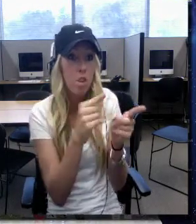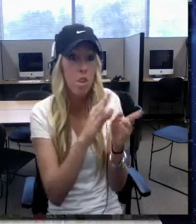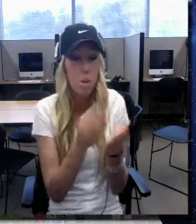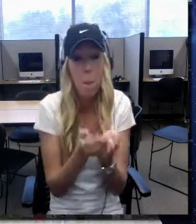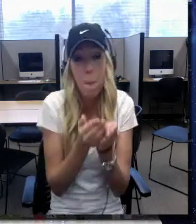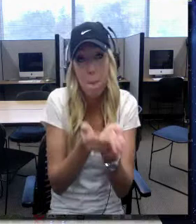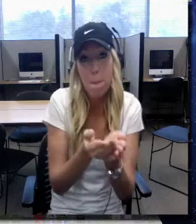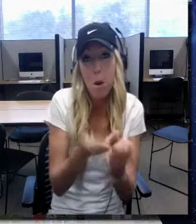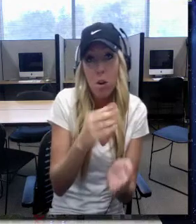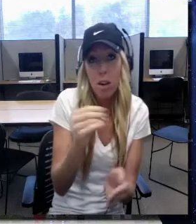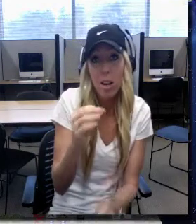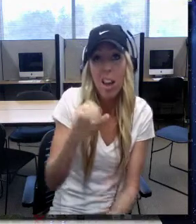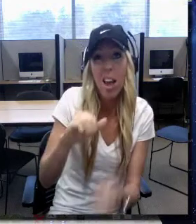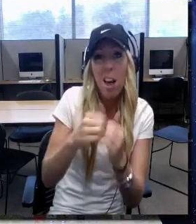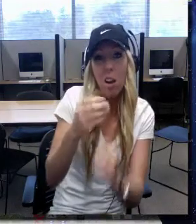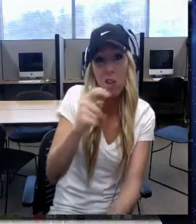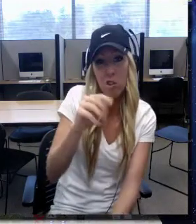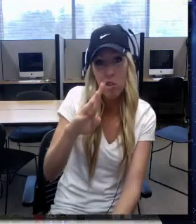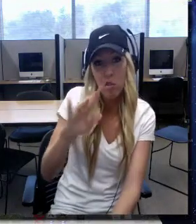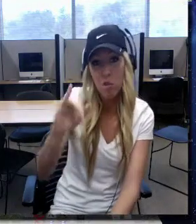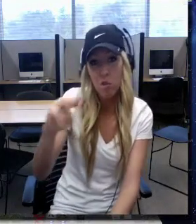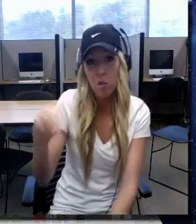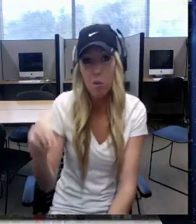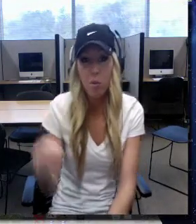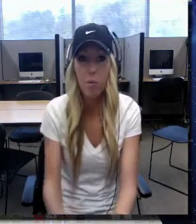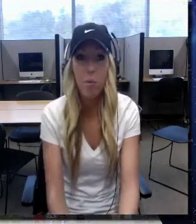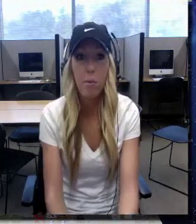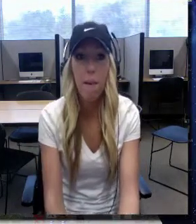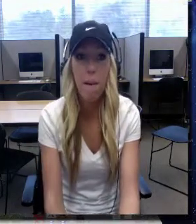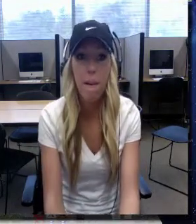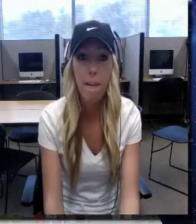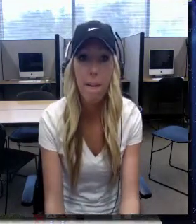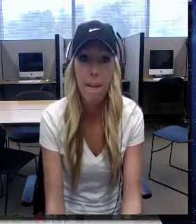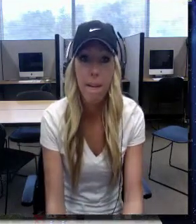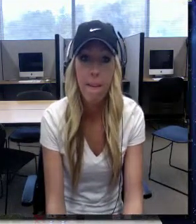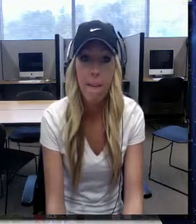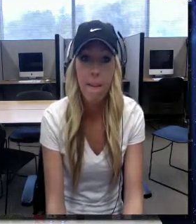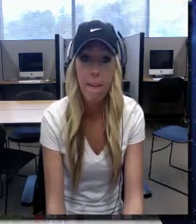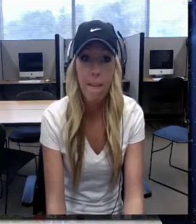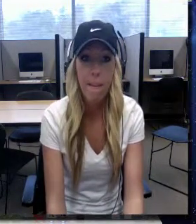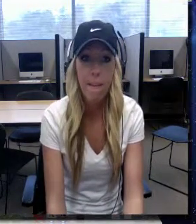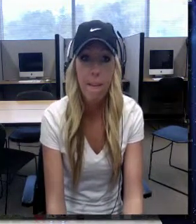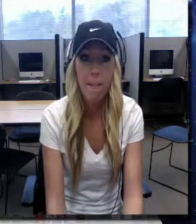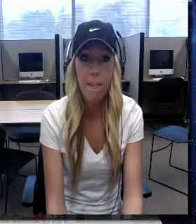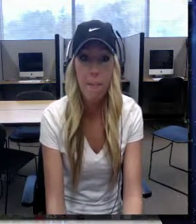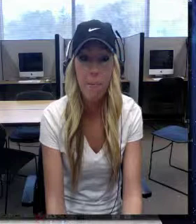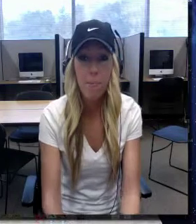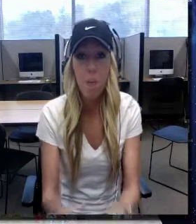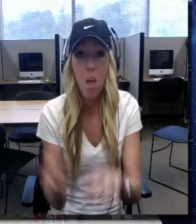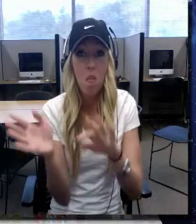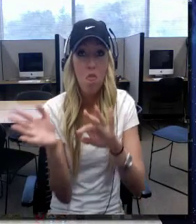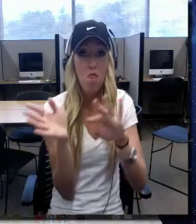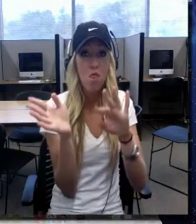The best point of sail for a sailboat is with the wind on the beam, 90 degrees to the sail.